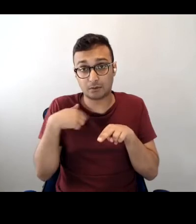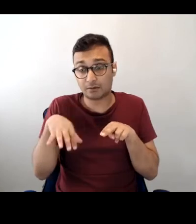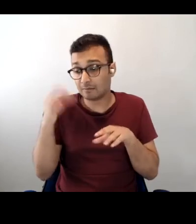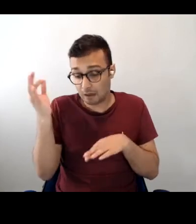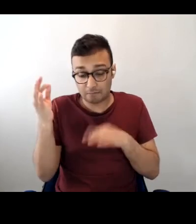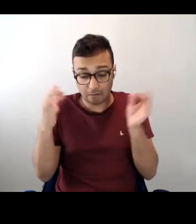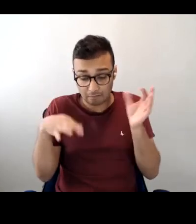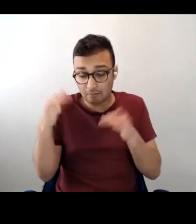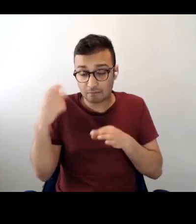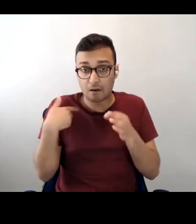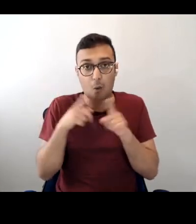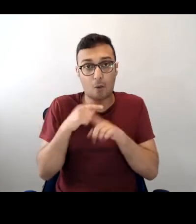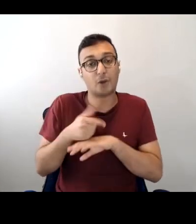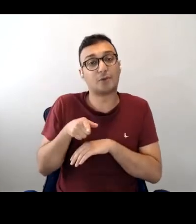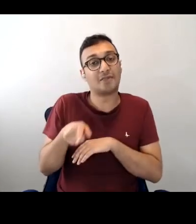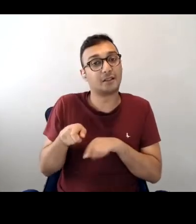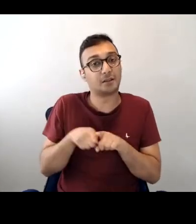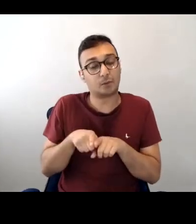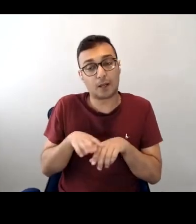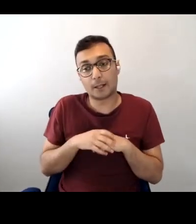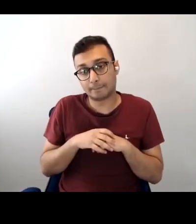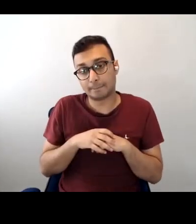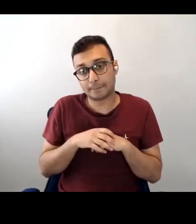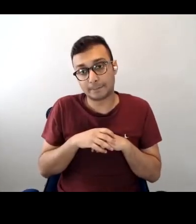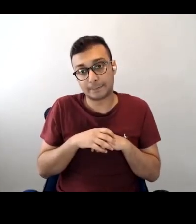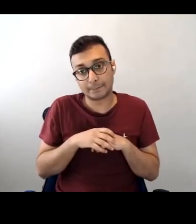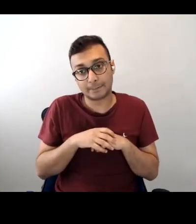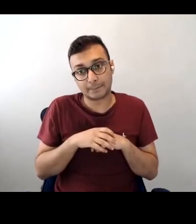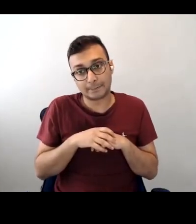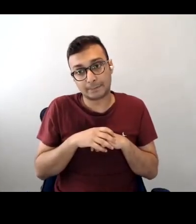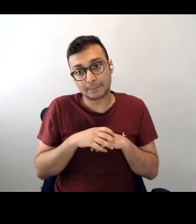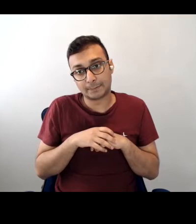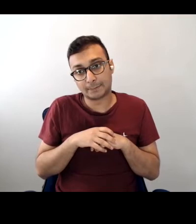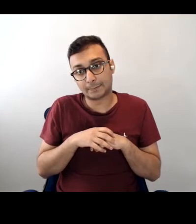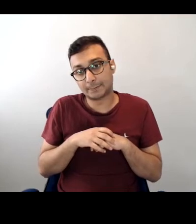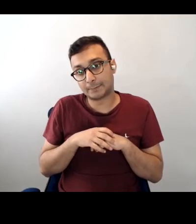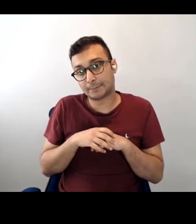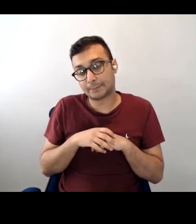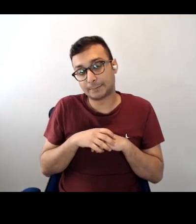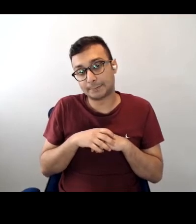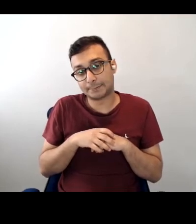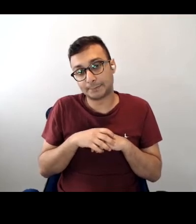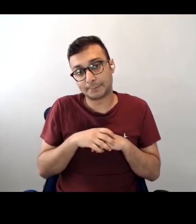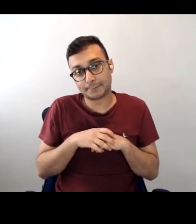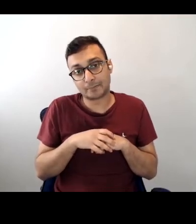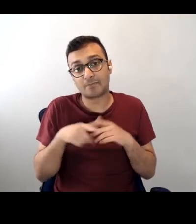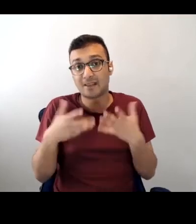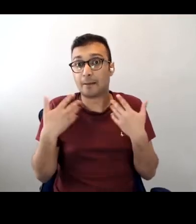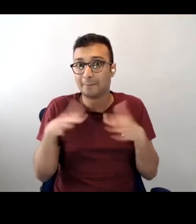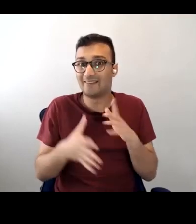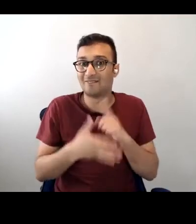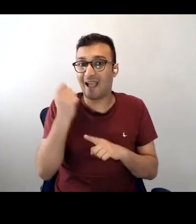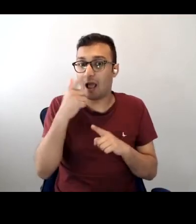the major gaps were on leadership and governance. So to improve the leadership and